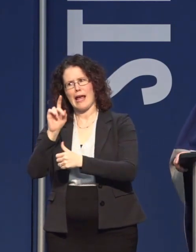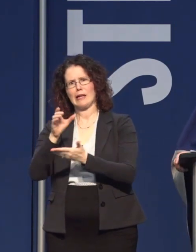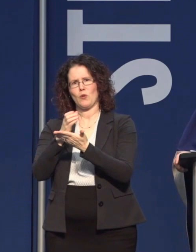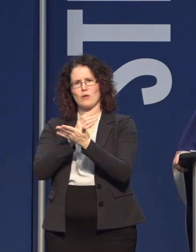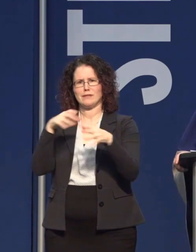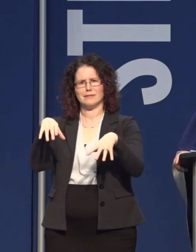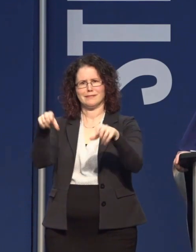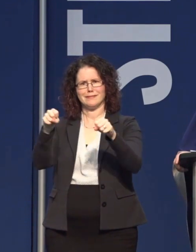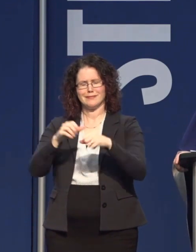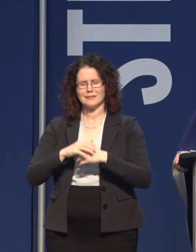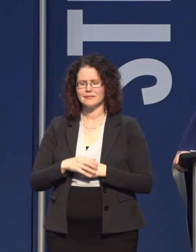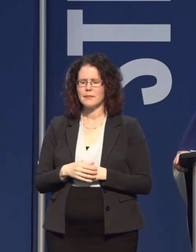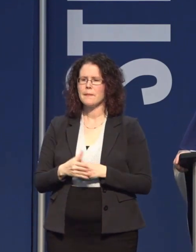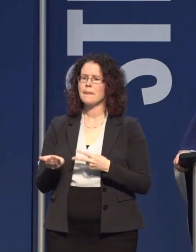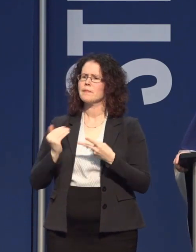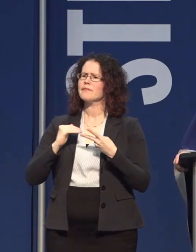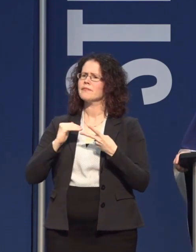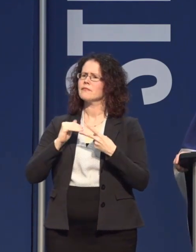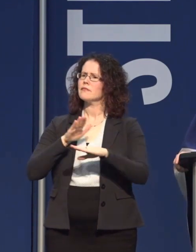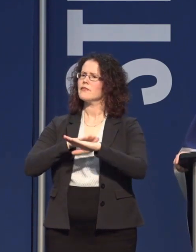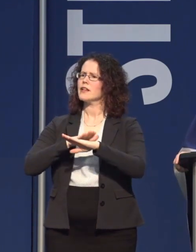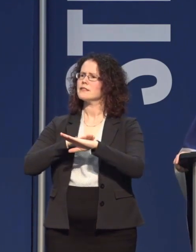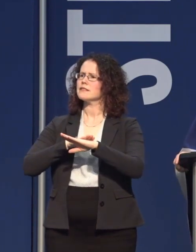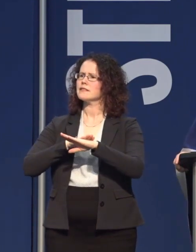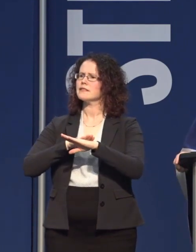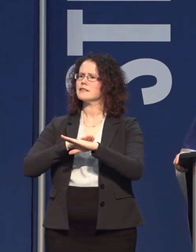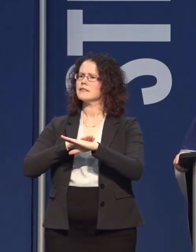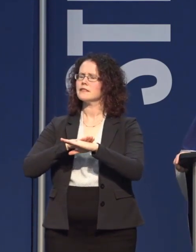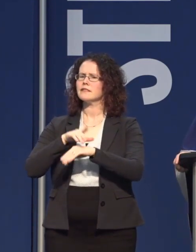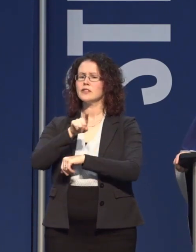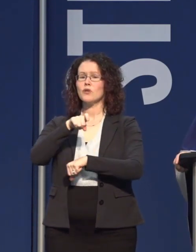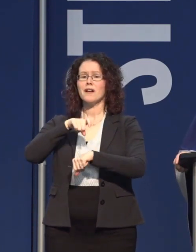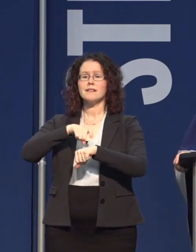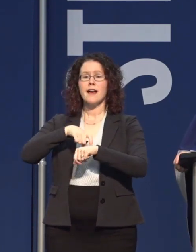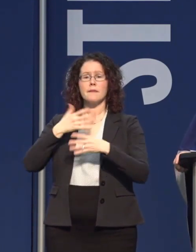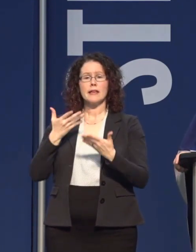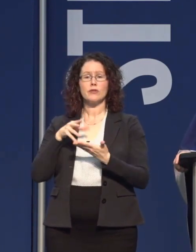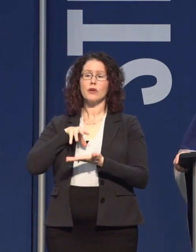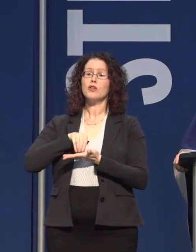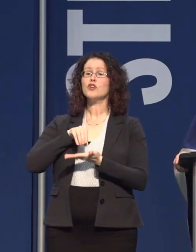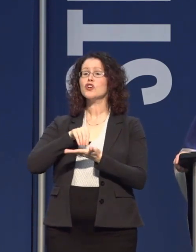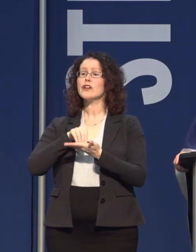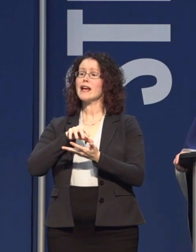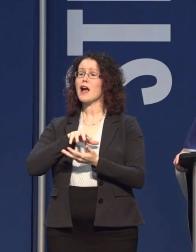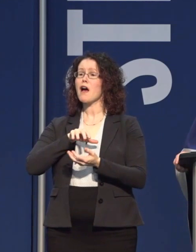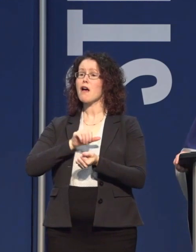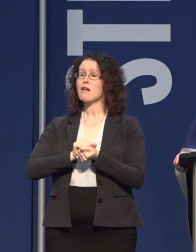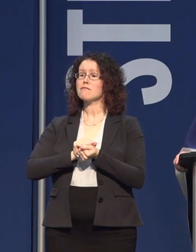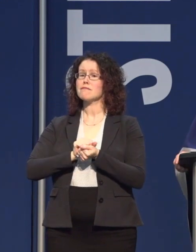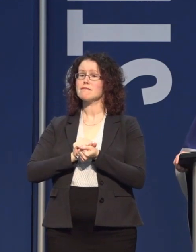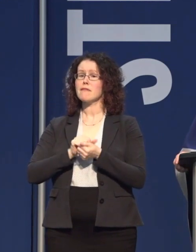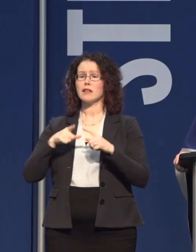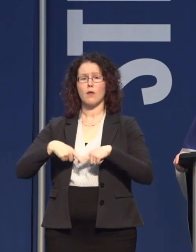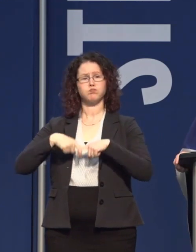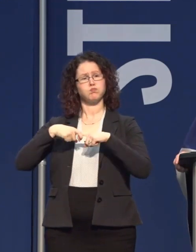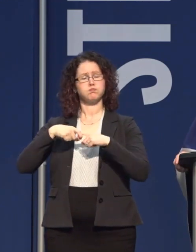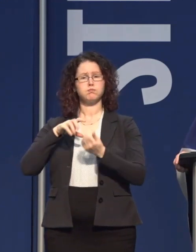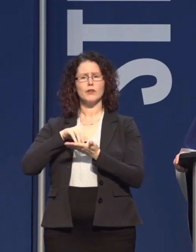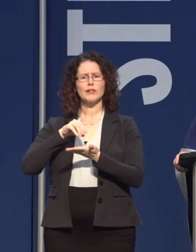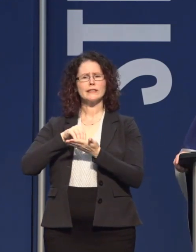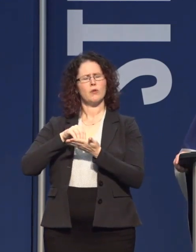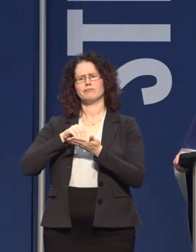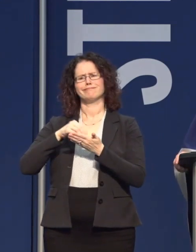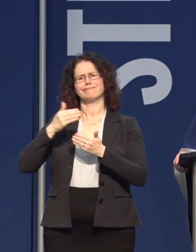please let your time at NSCC be just one of many learning journeys that you undertake during your life. Because as Chris